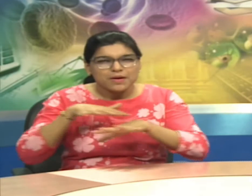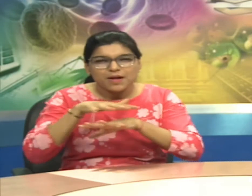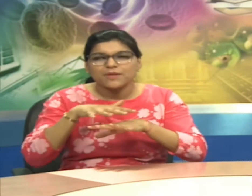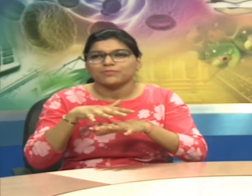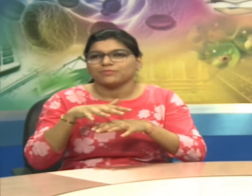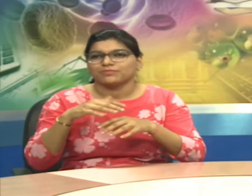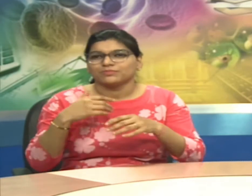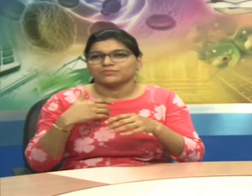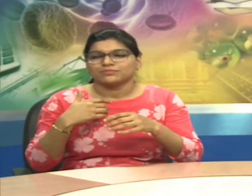there is a group of people